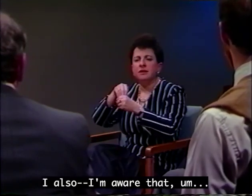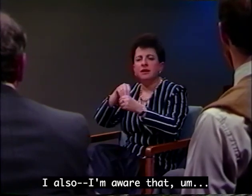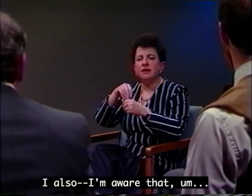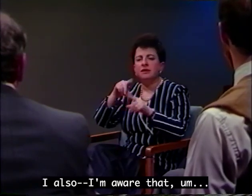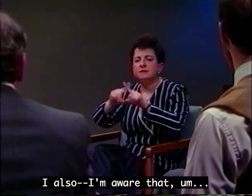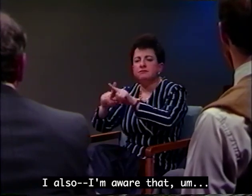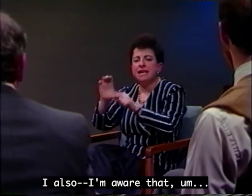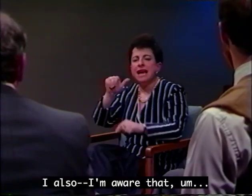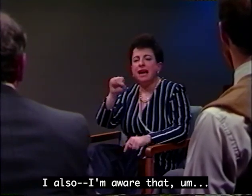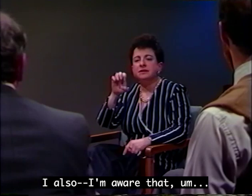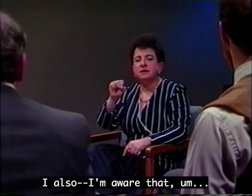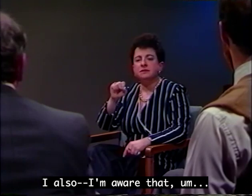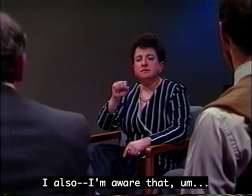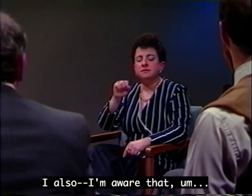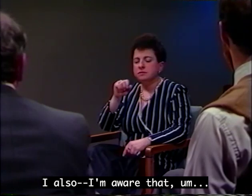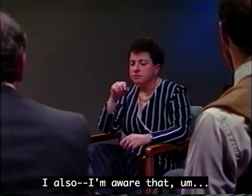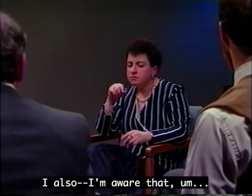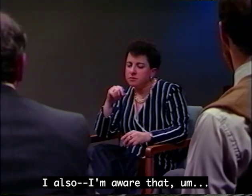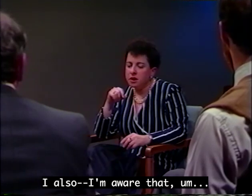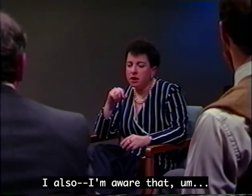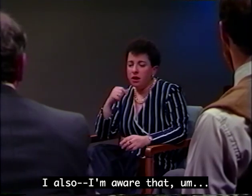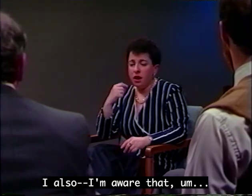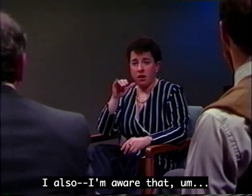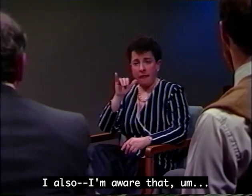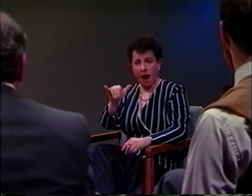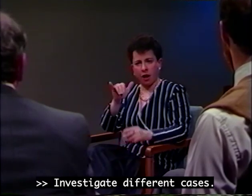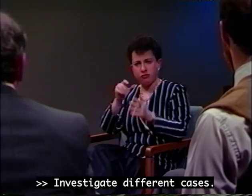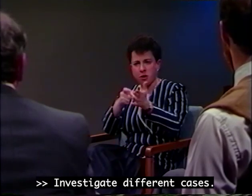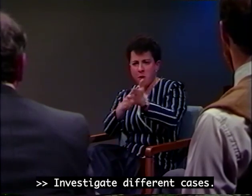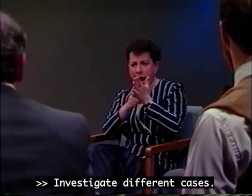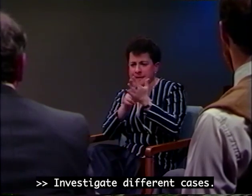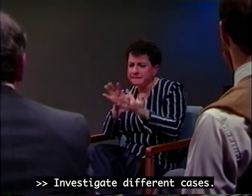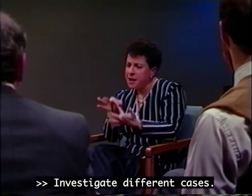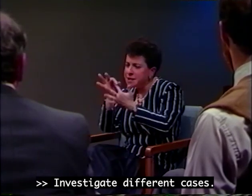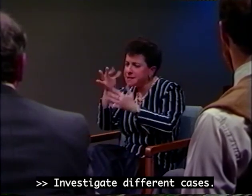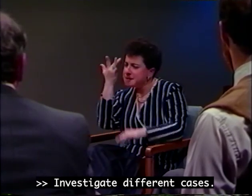I also am aware that,